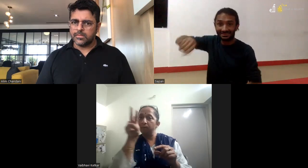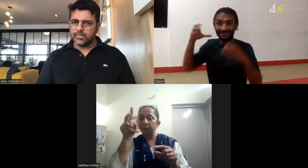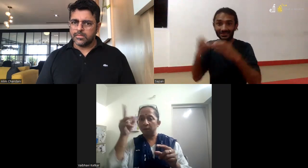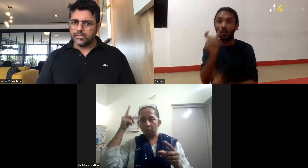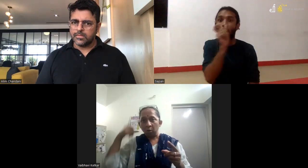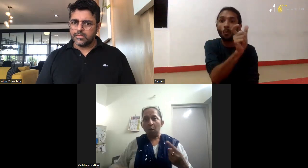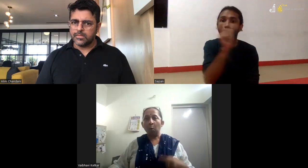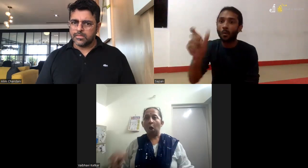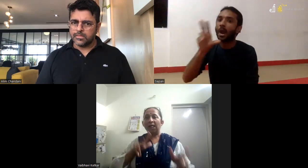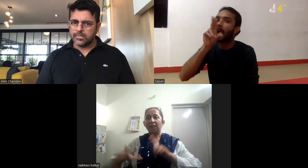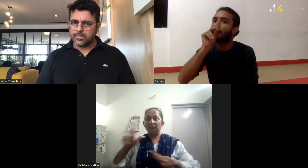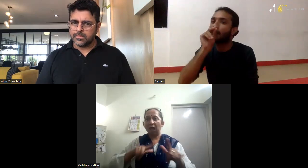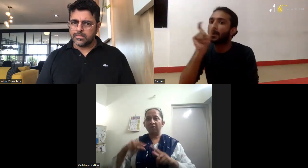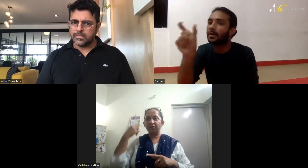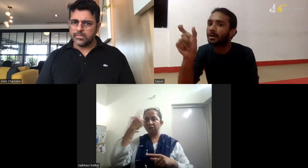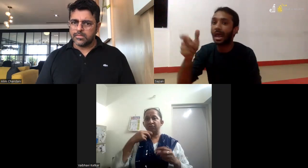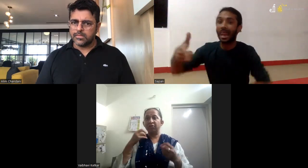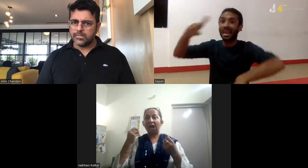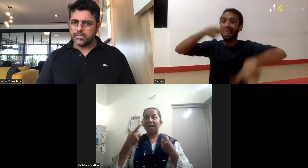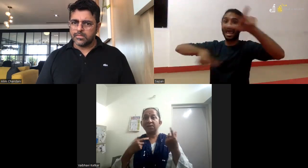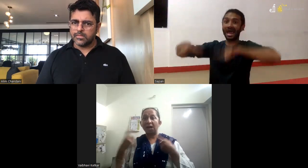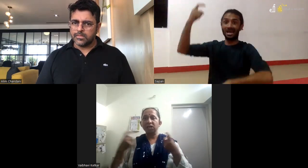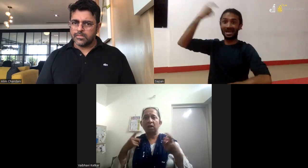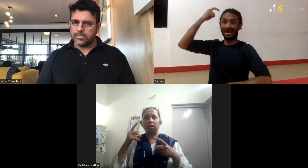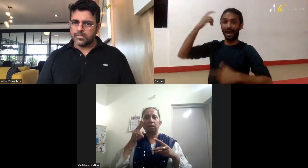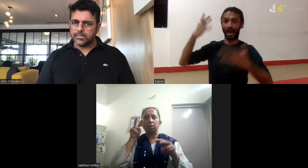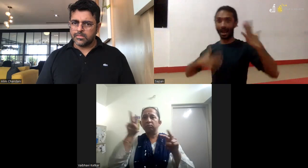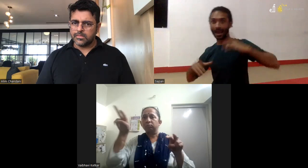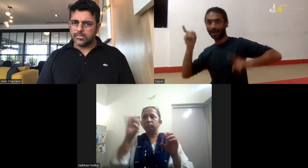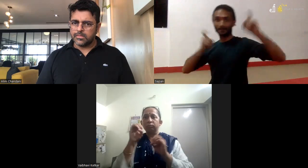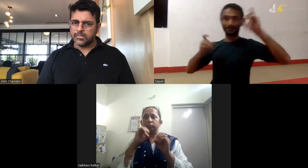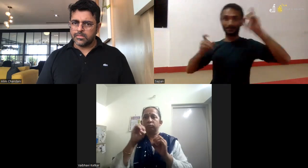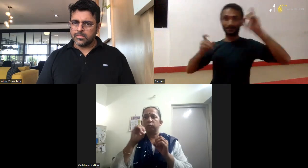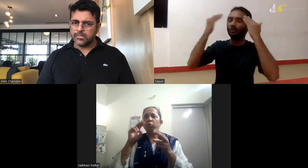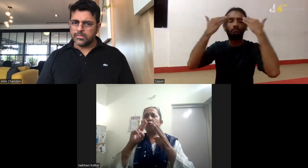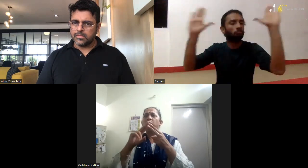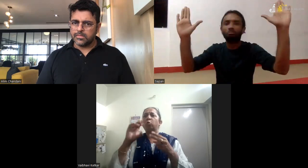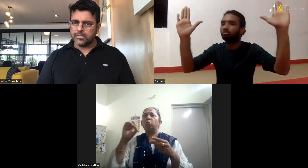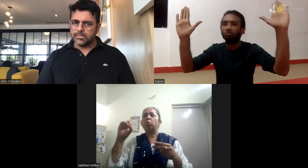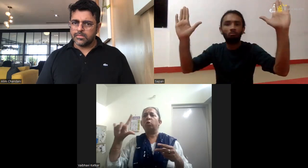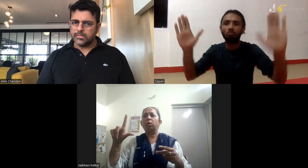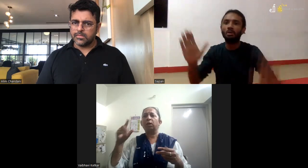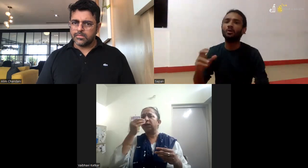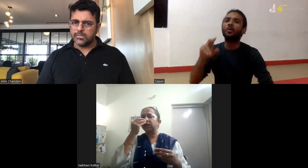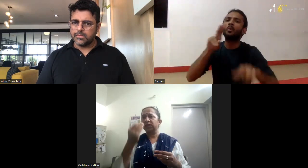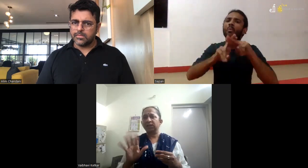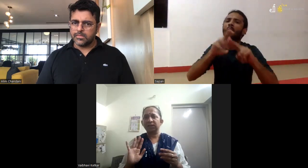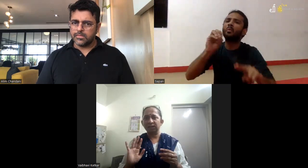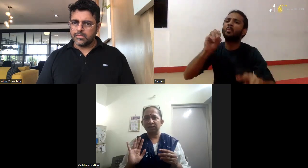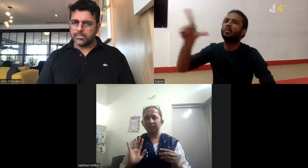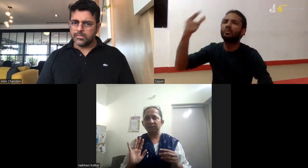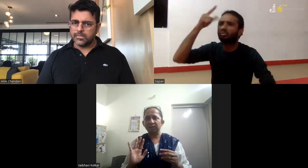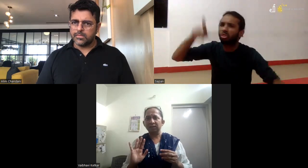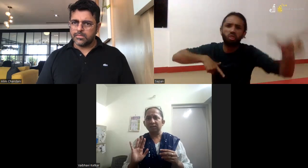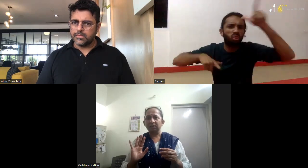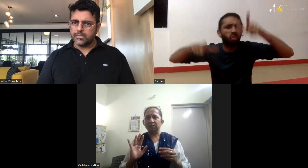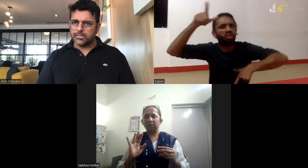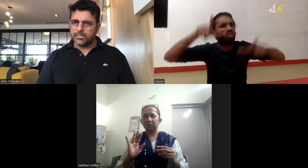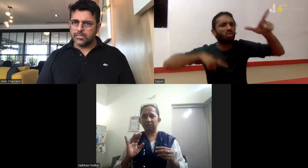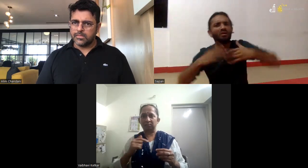and I was looking at the presentation like the people were discussing how they